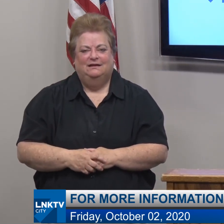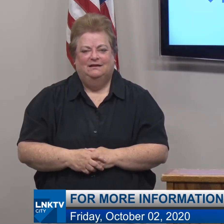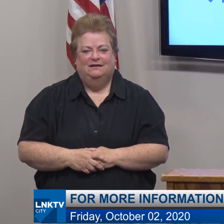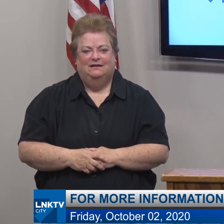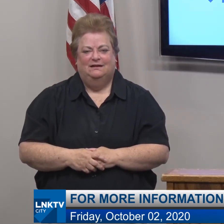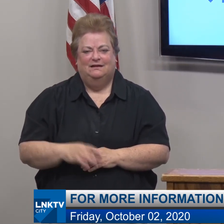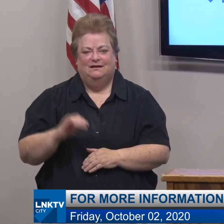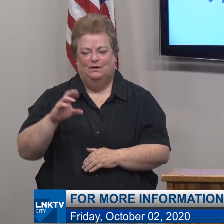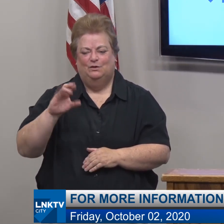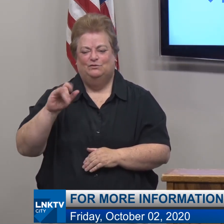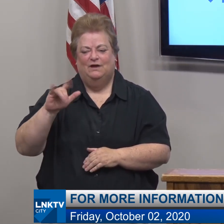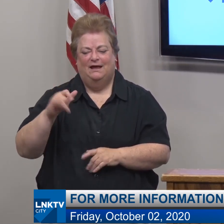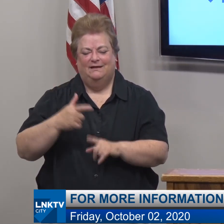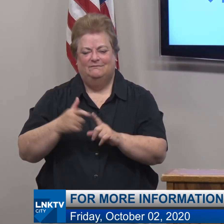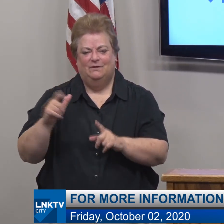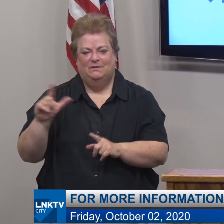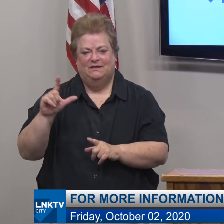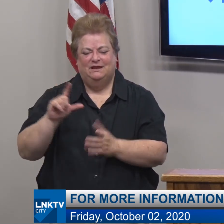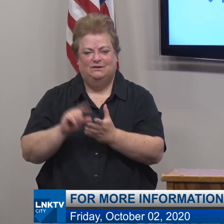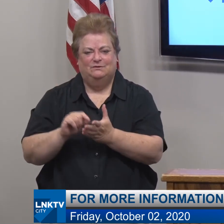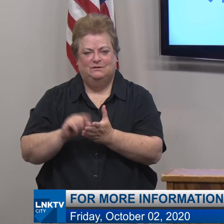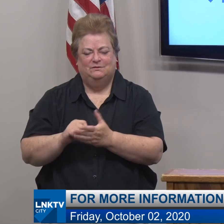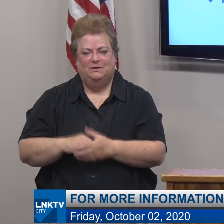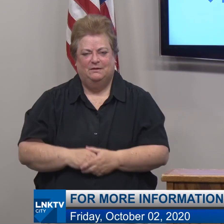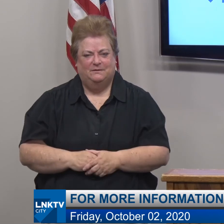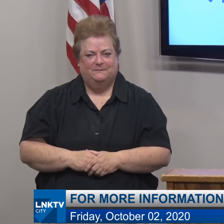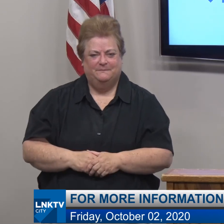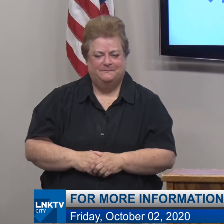Separate from all this, are there